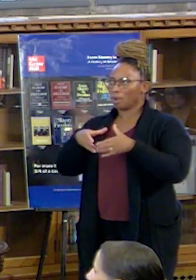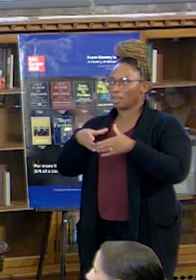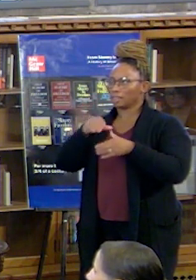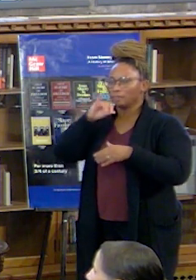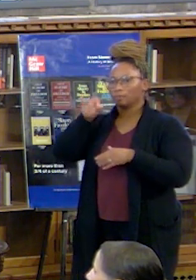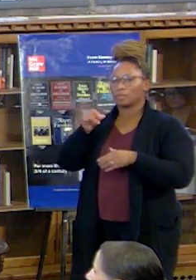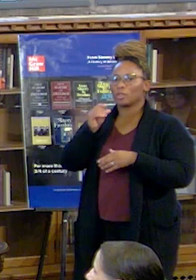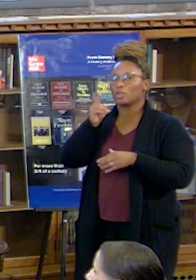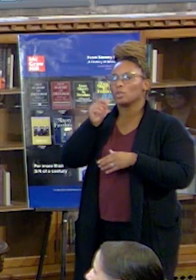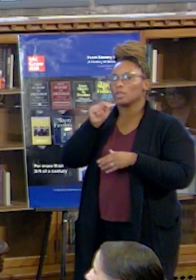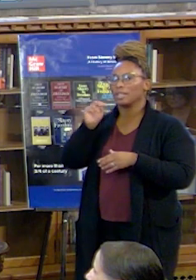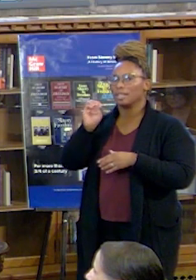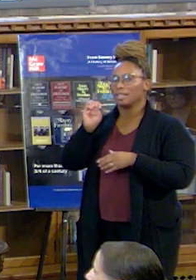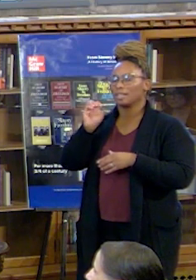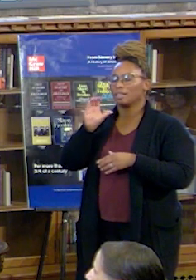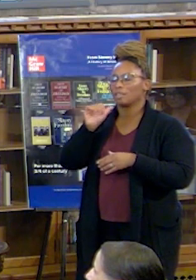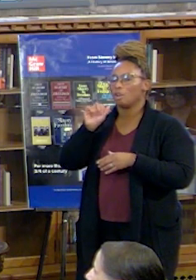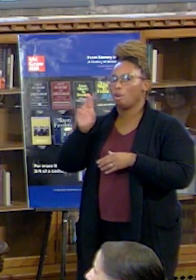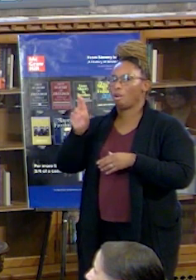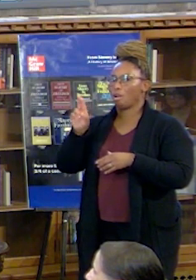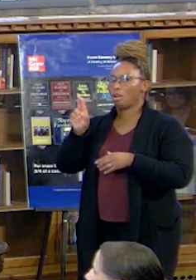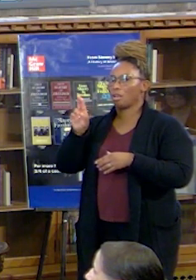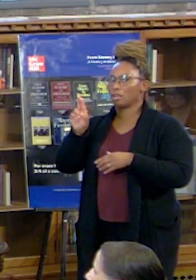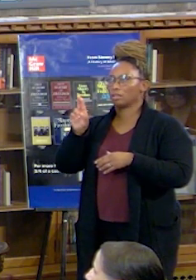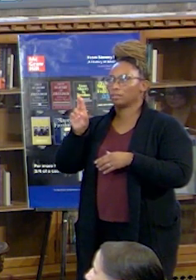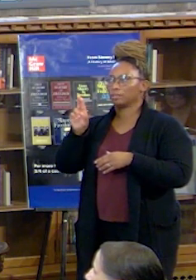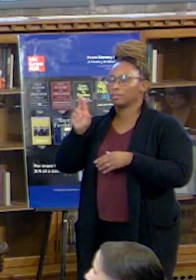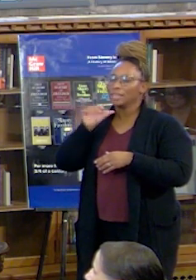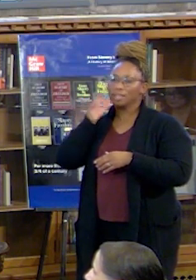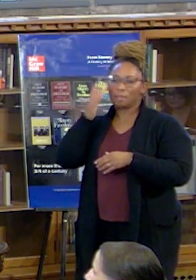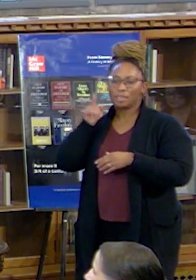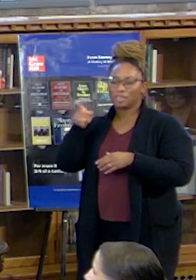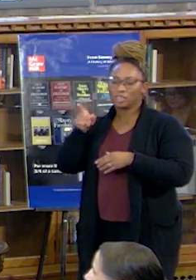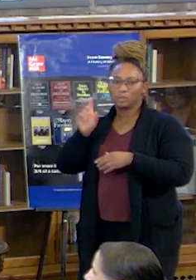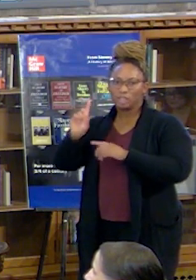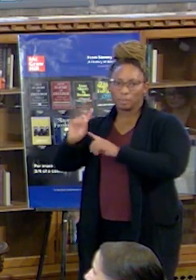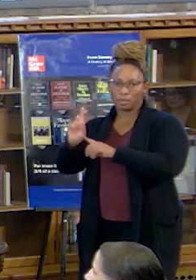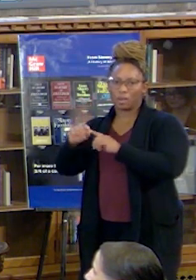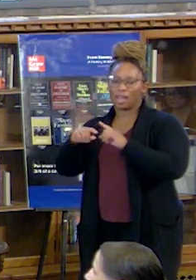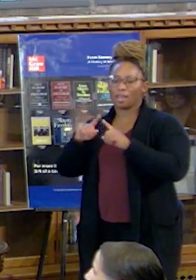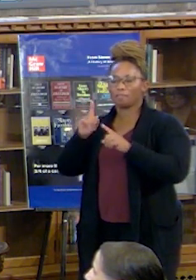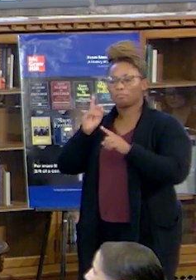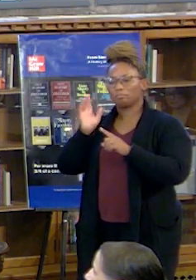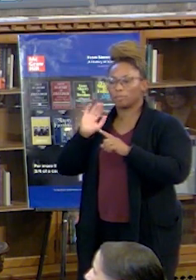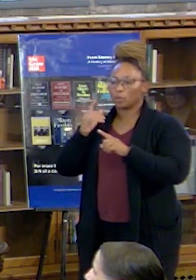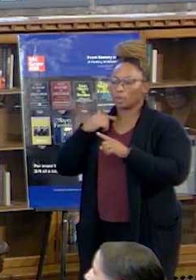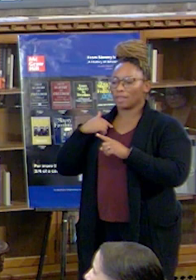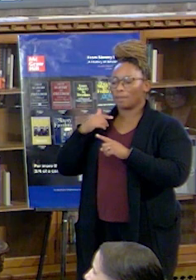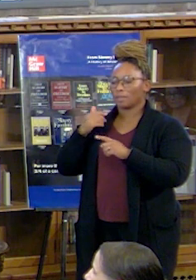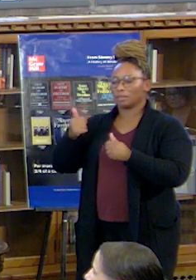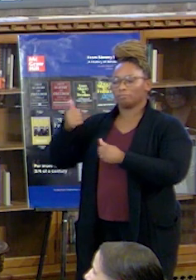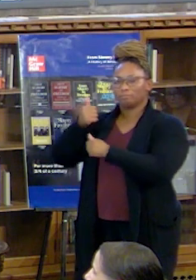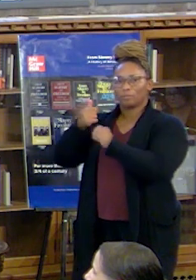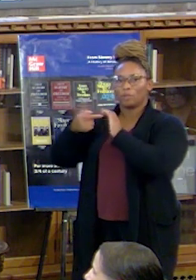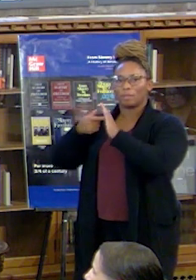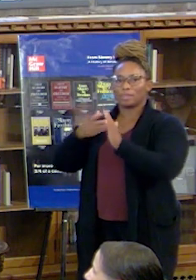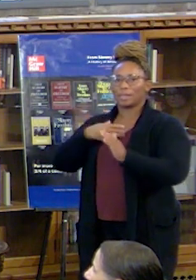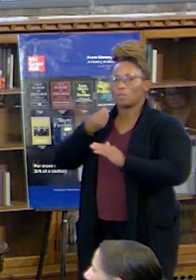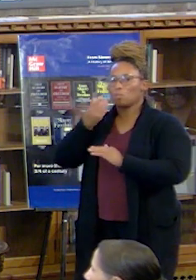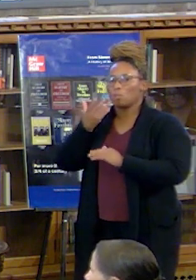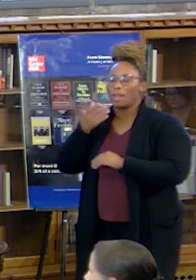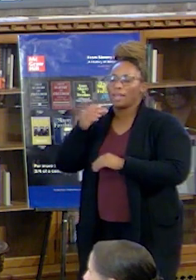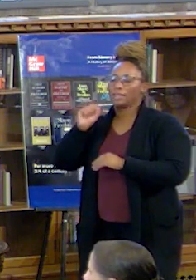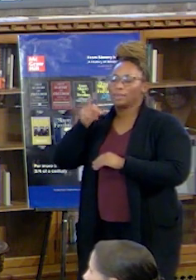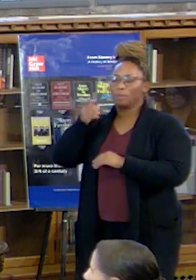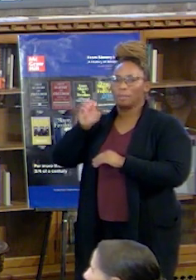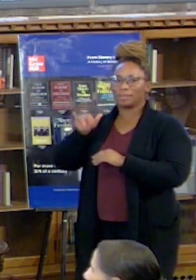Julian car and it's not simply that Carter was a Democrat when the Democrats were the party of white supremacy it's that he was one of the